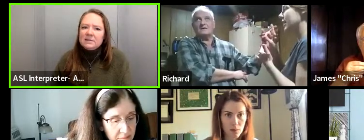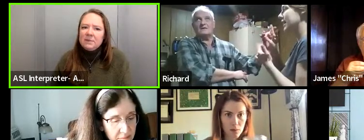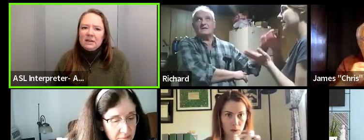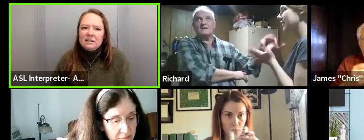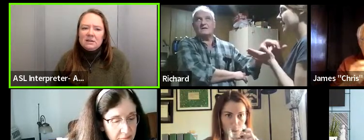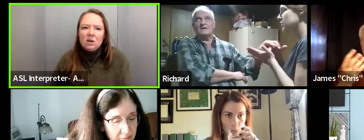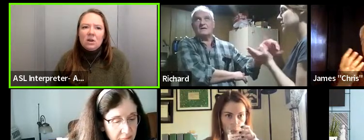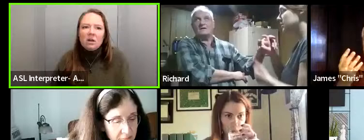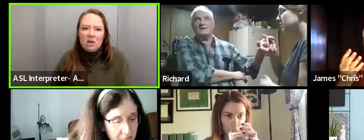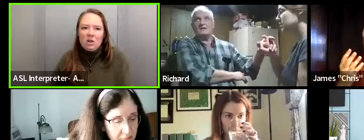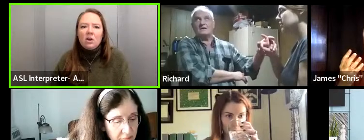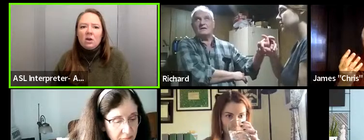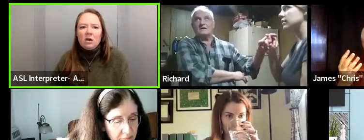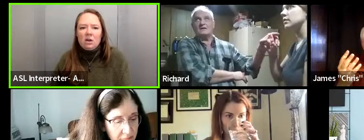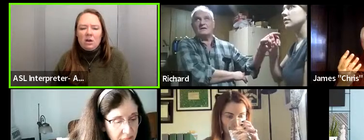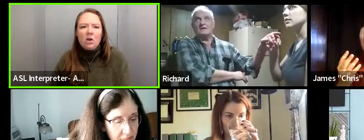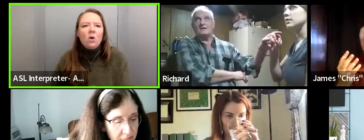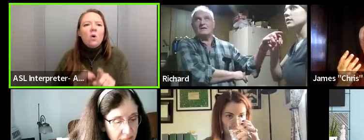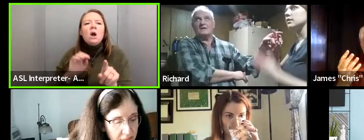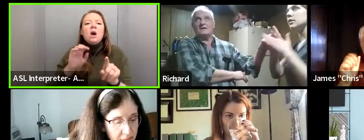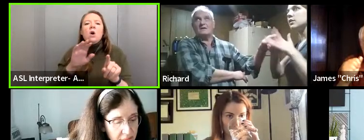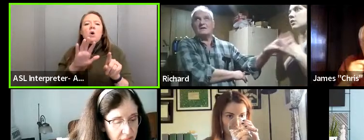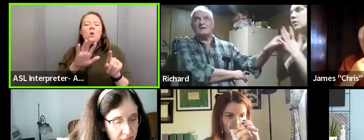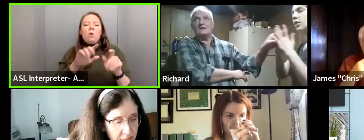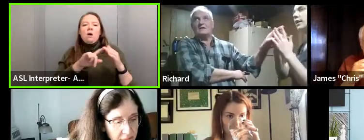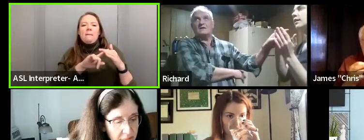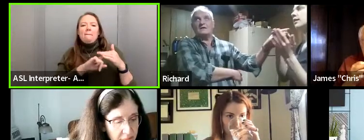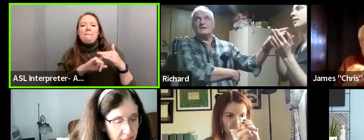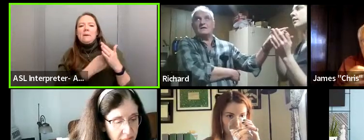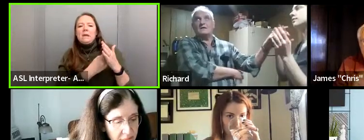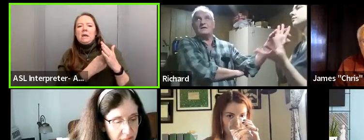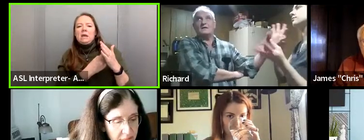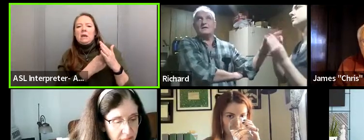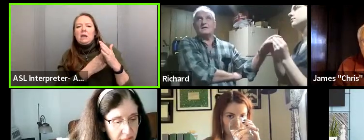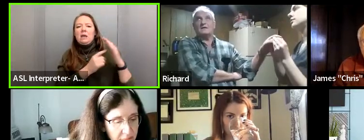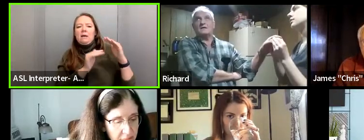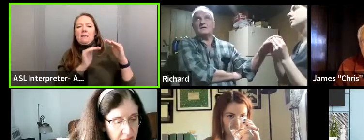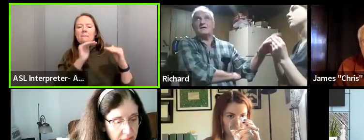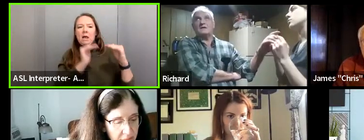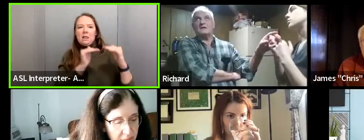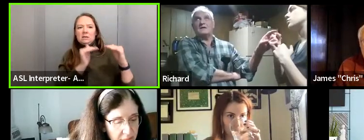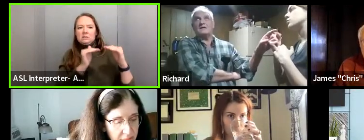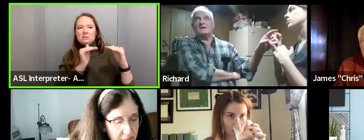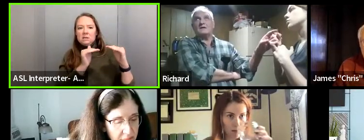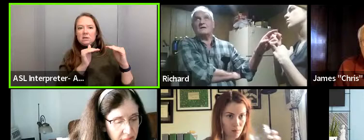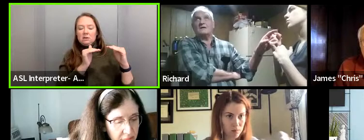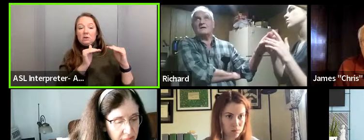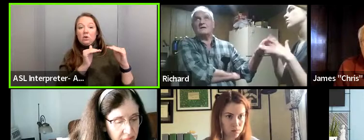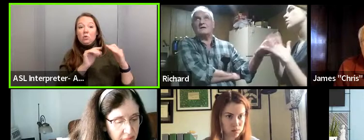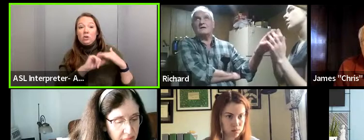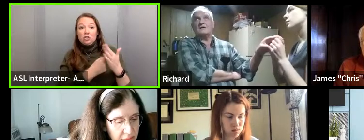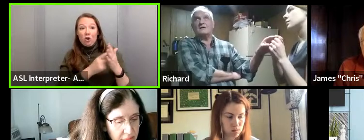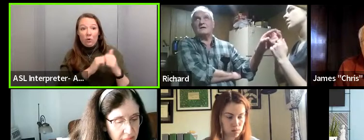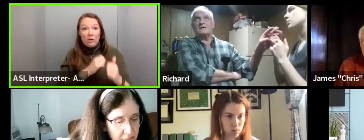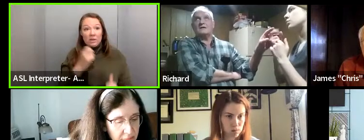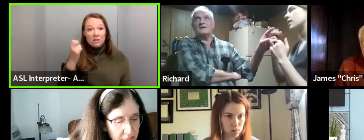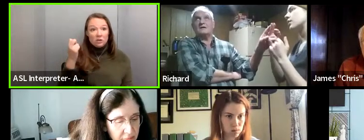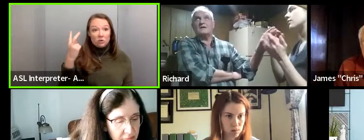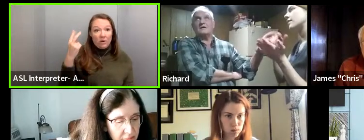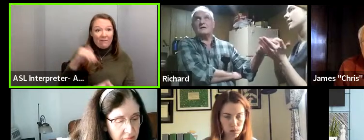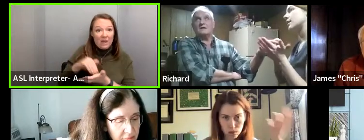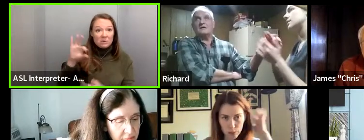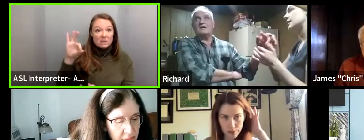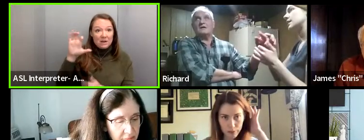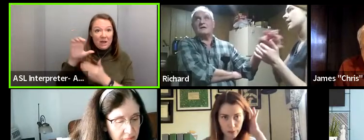Well, the beginning balance is 12. What we began with $12,900. That